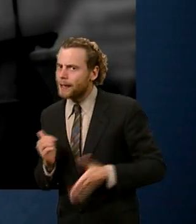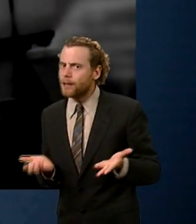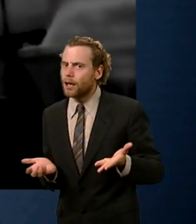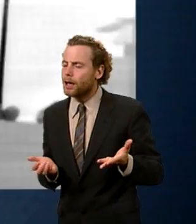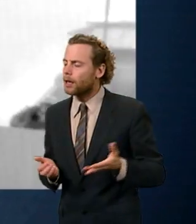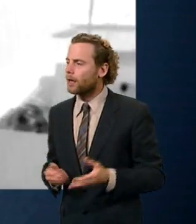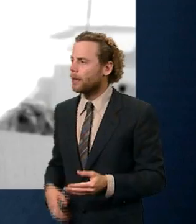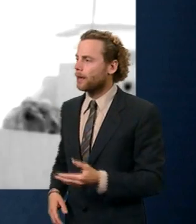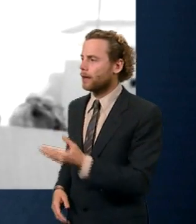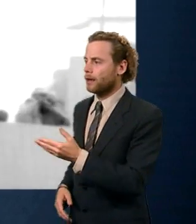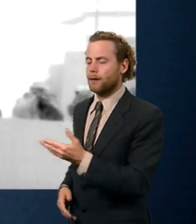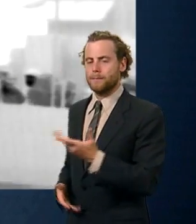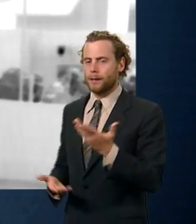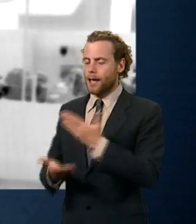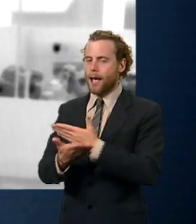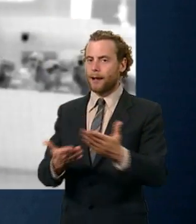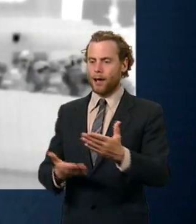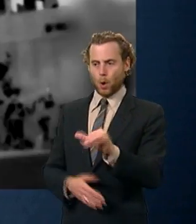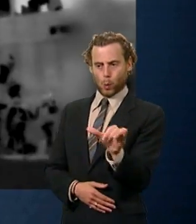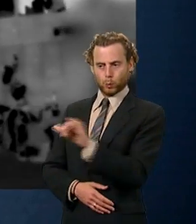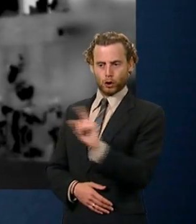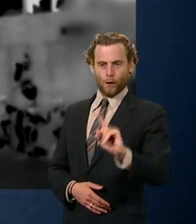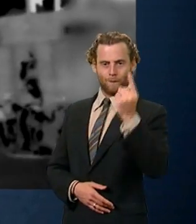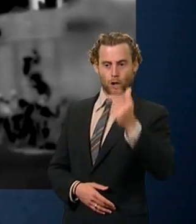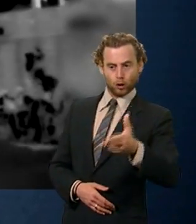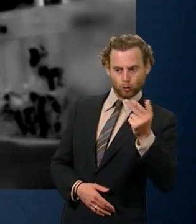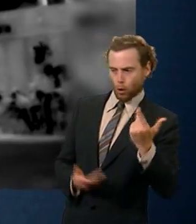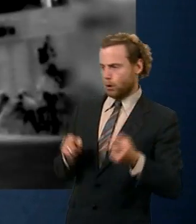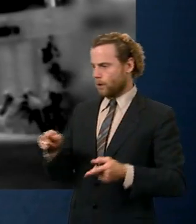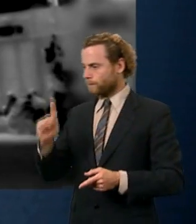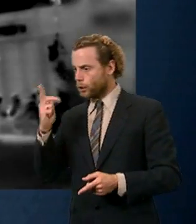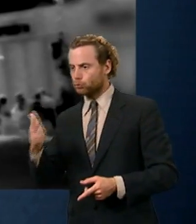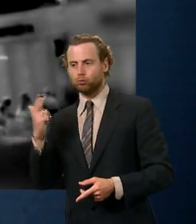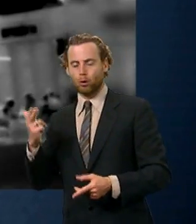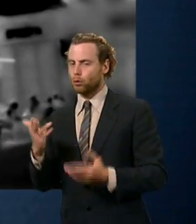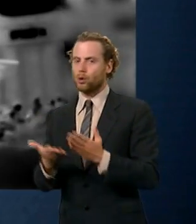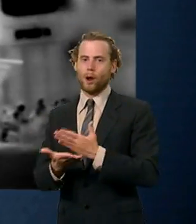The question of who shot first remains disputed and unresolved.